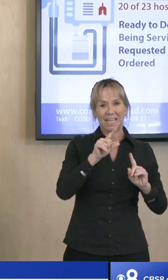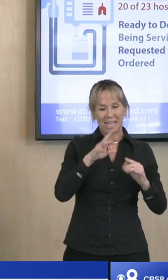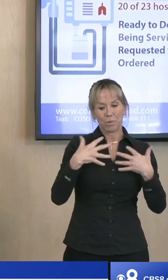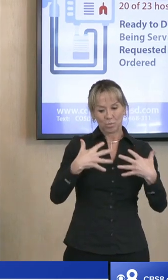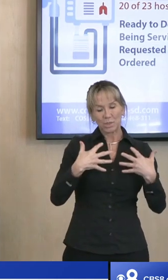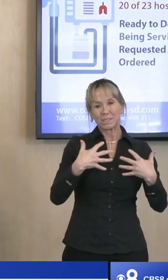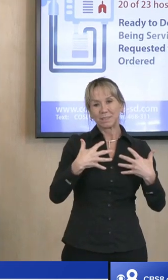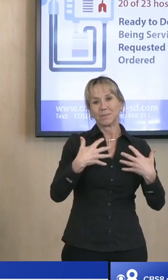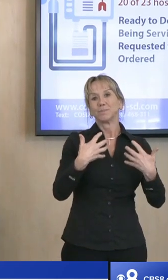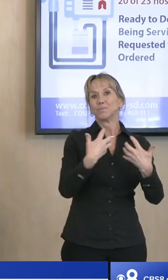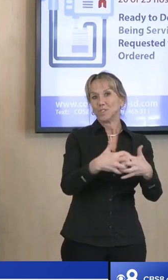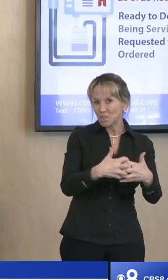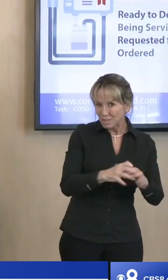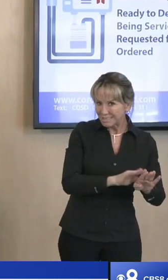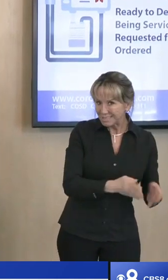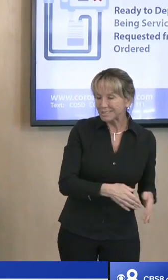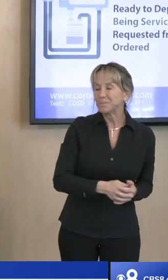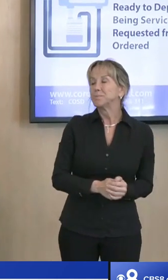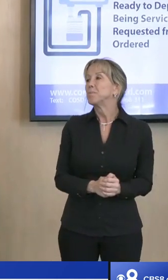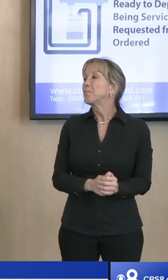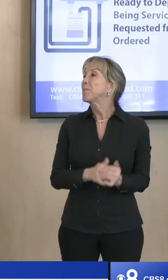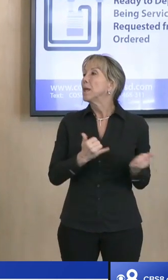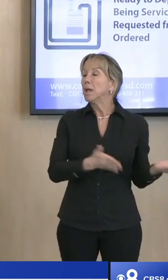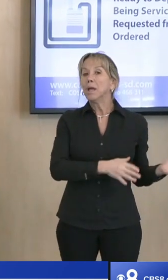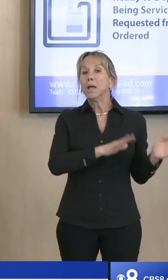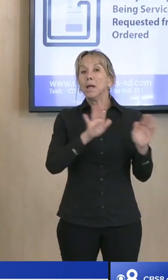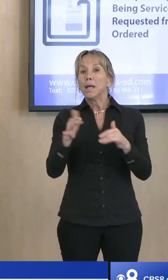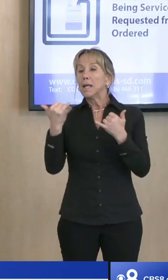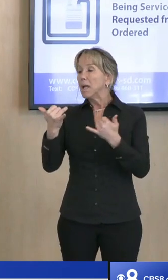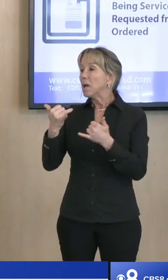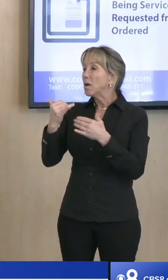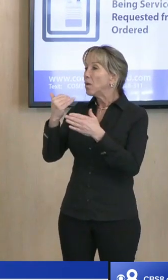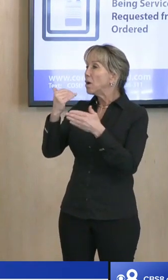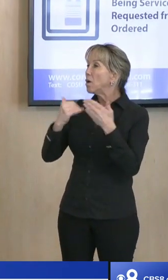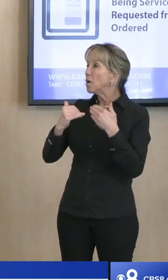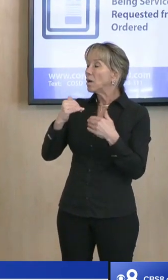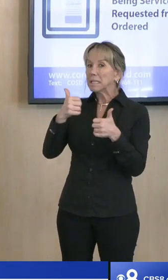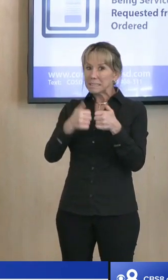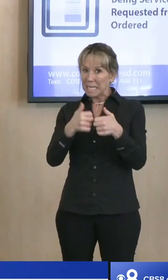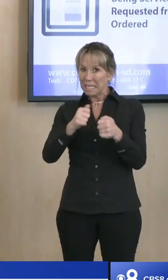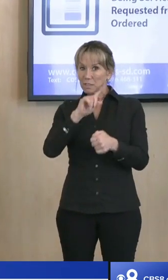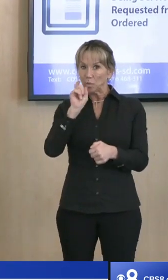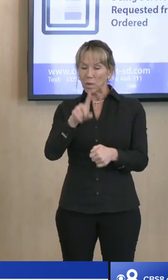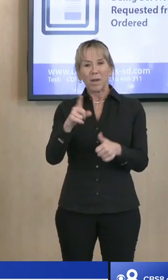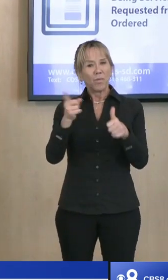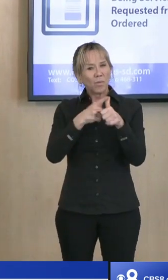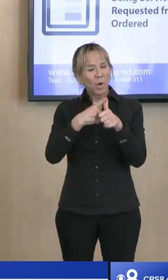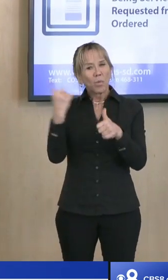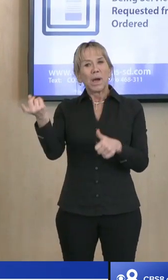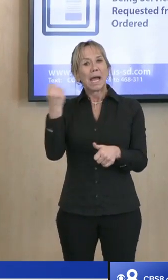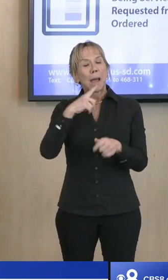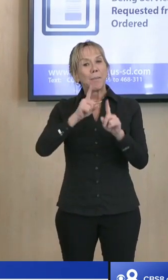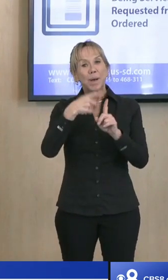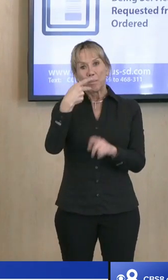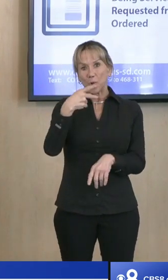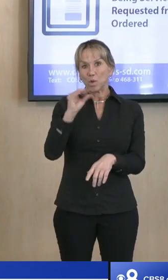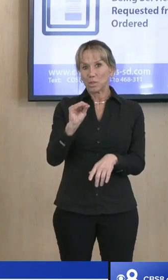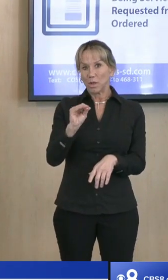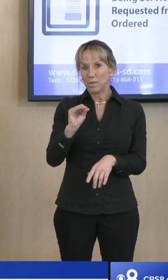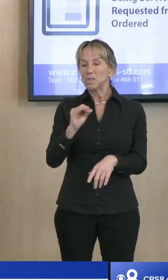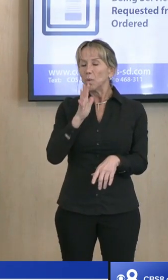Okay, thank you. We're going to go to the text questions now. The first one deals with the post office, and we're going to ask Dr. Wooten